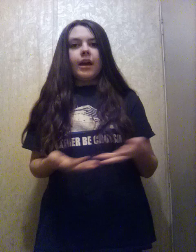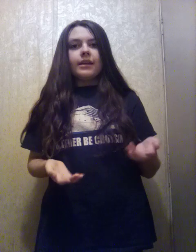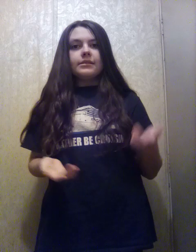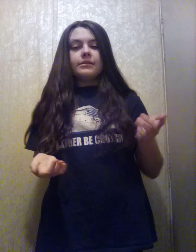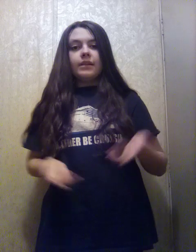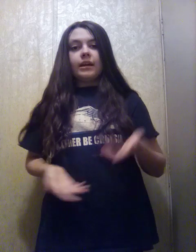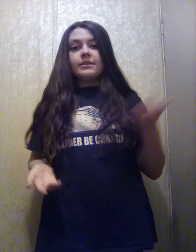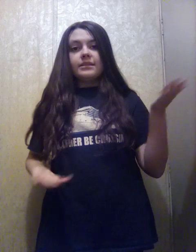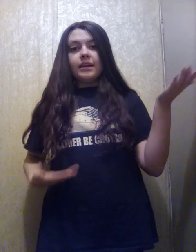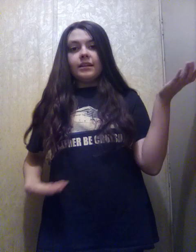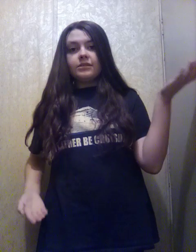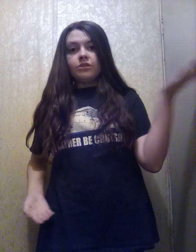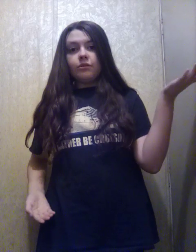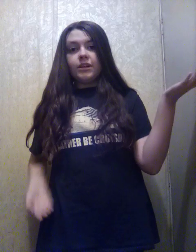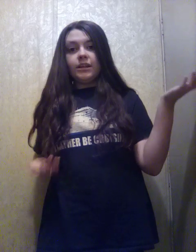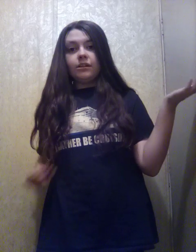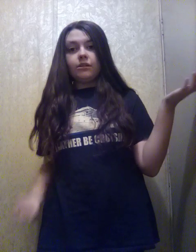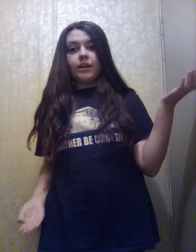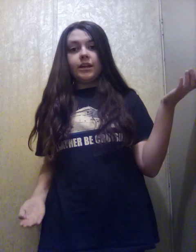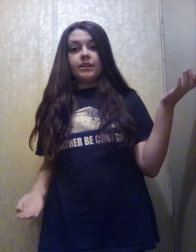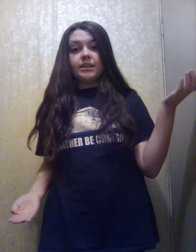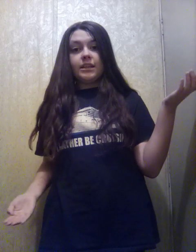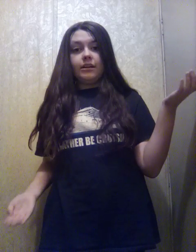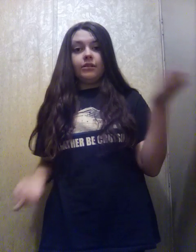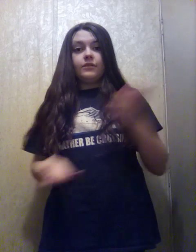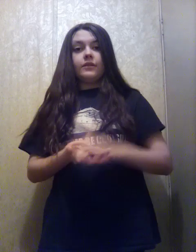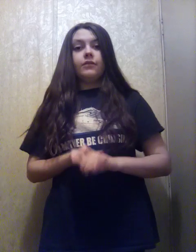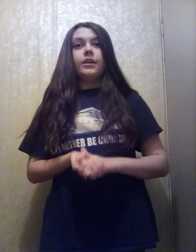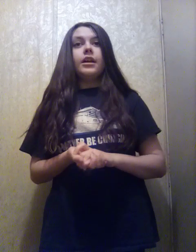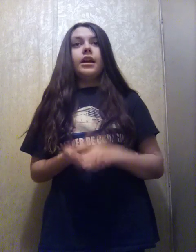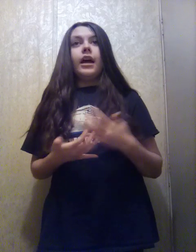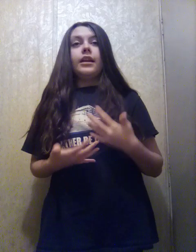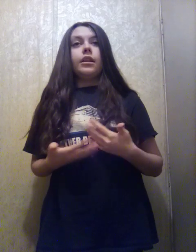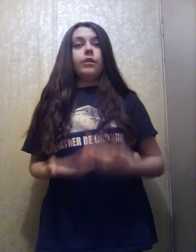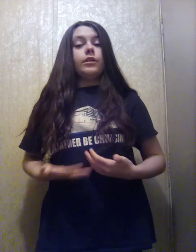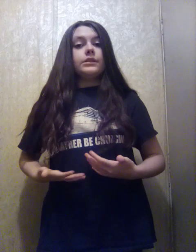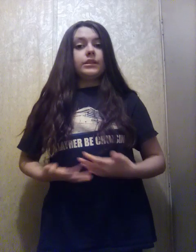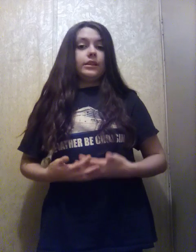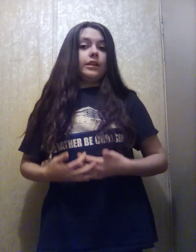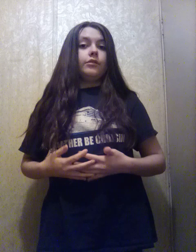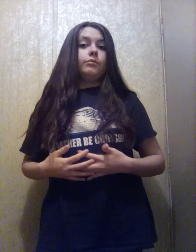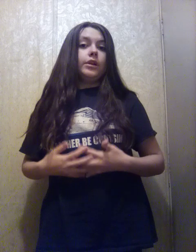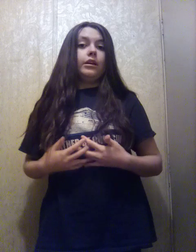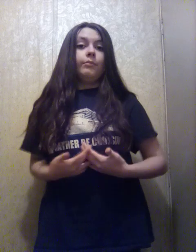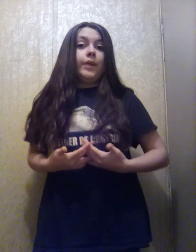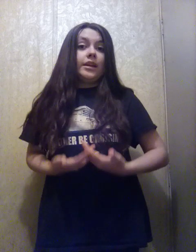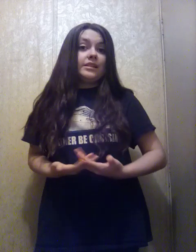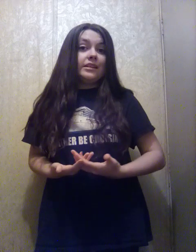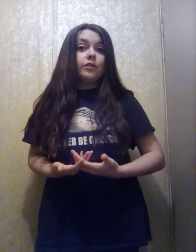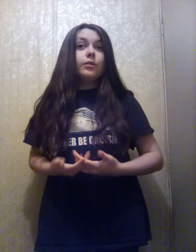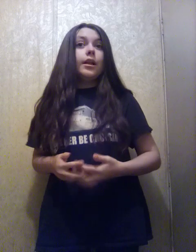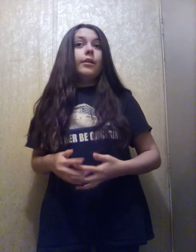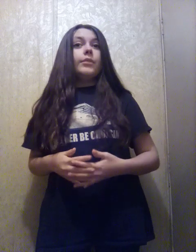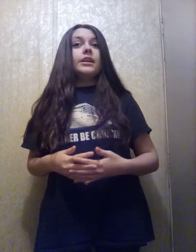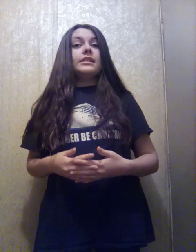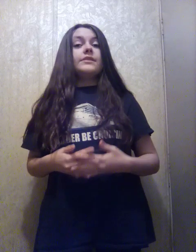as I said, it's shown here and here, so I didn't honestly think it would be a big deal, because I've